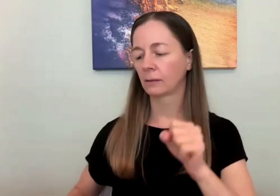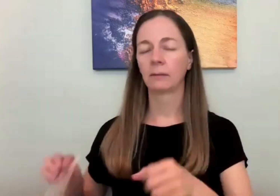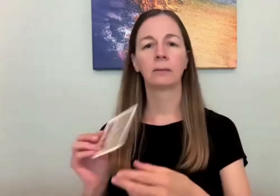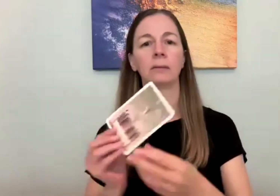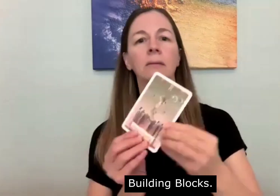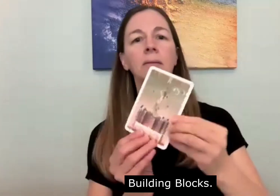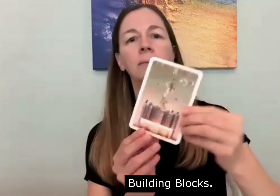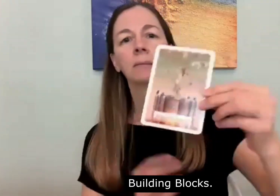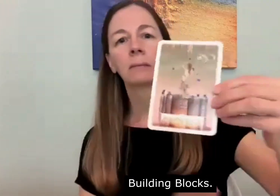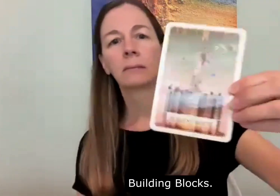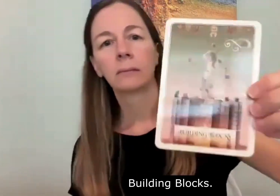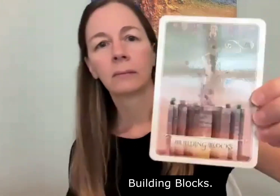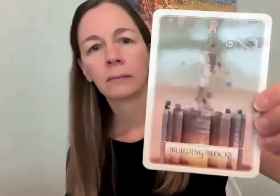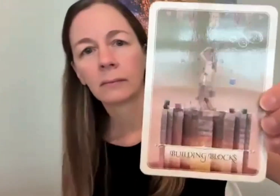Building Blocks.